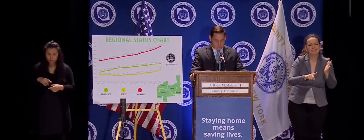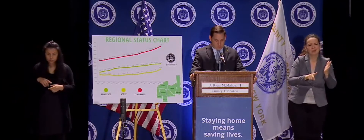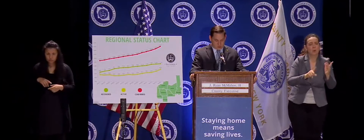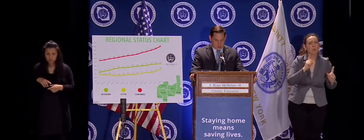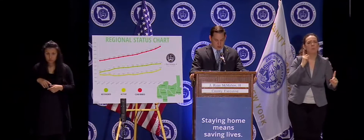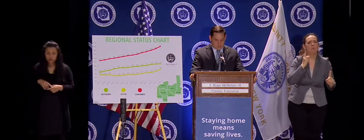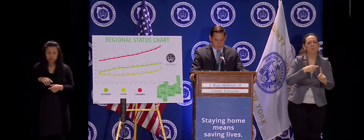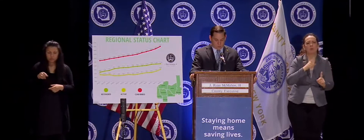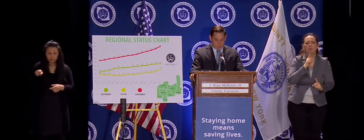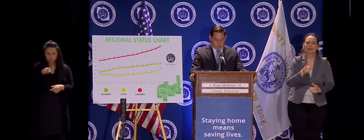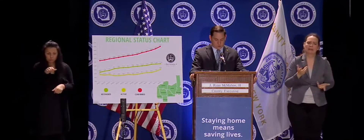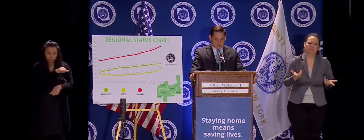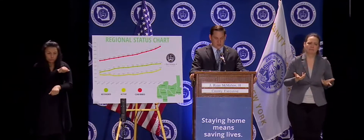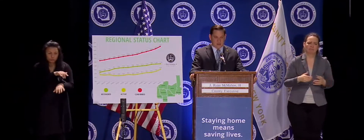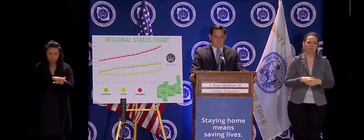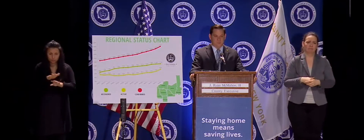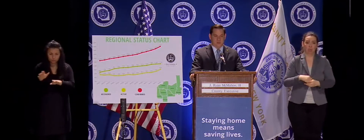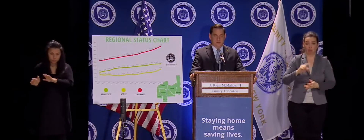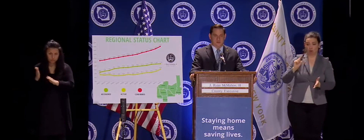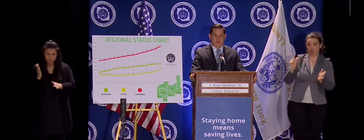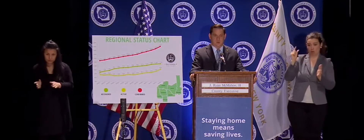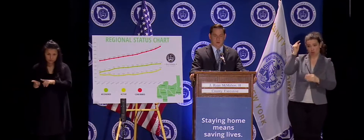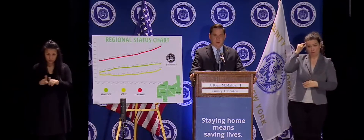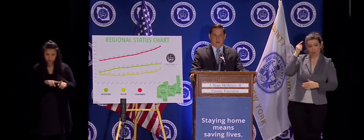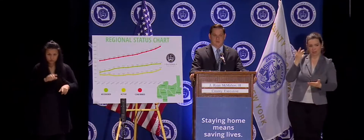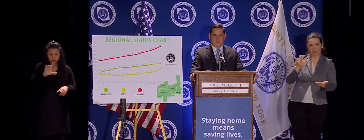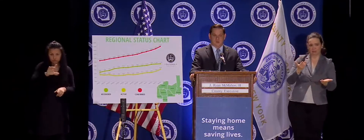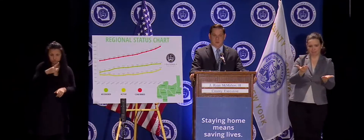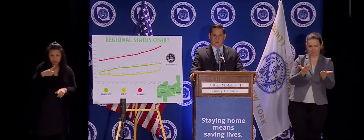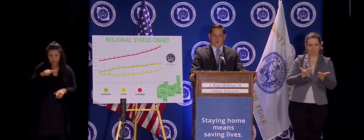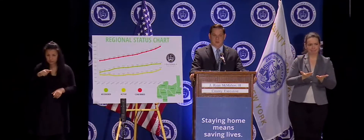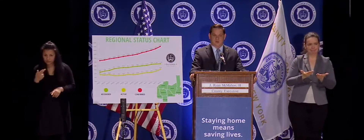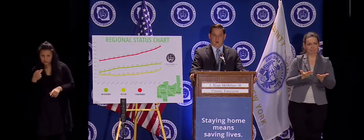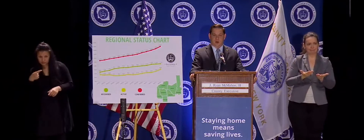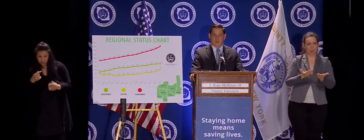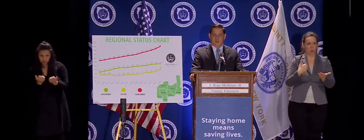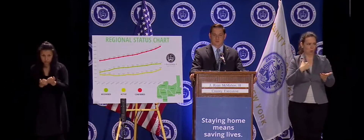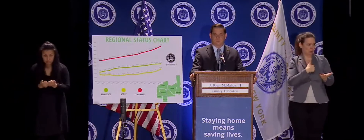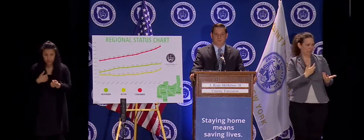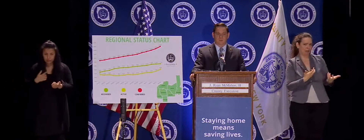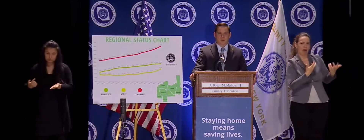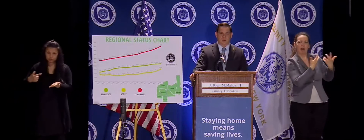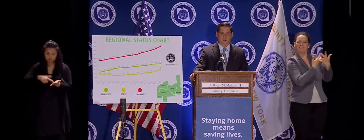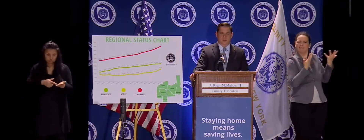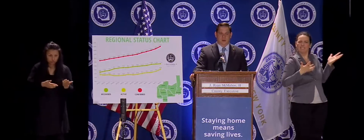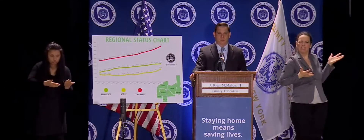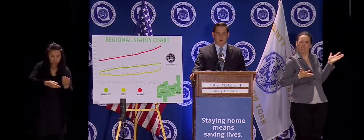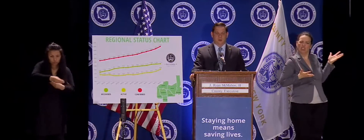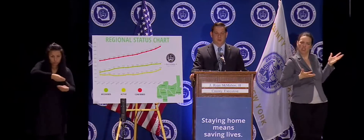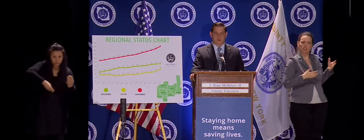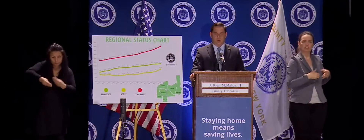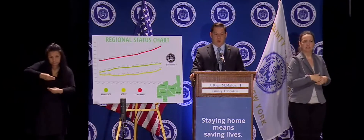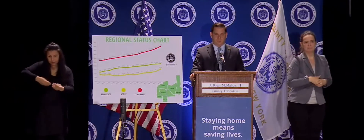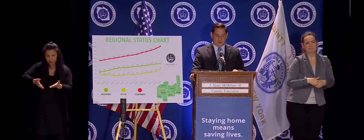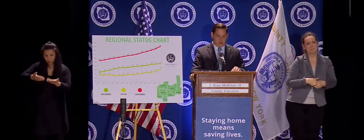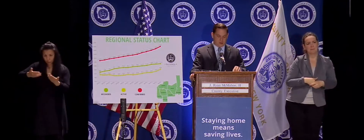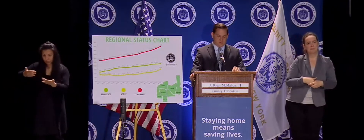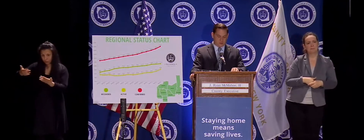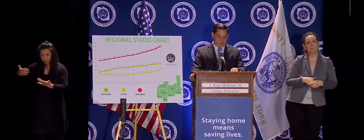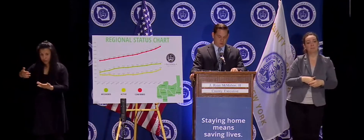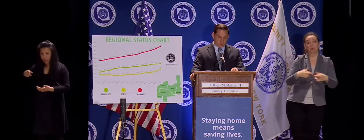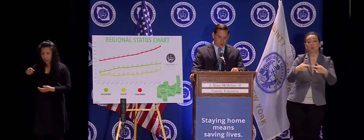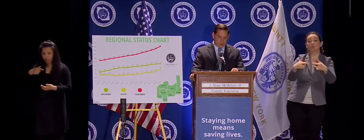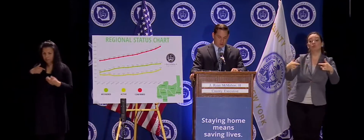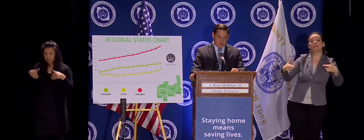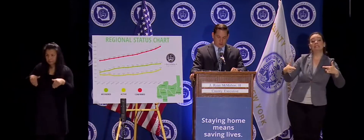restart. We'll work with the state to understand what phase one looks like for our region. Certainly our partners in the Mohawk Valley and